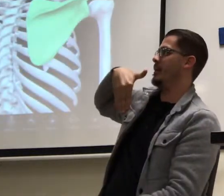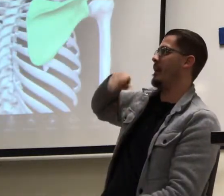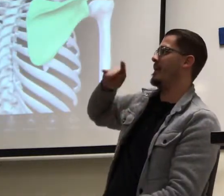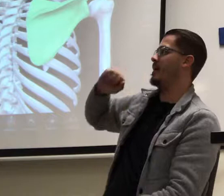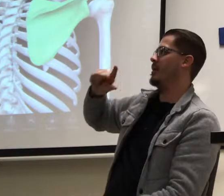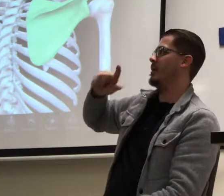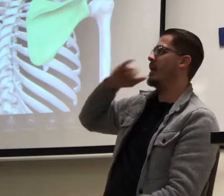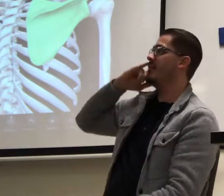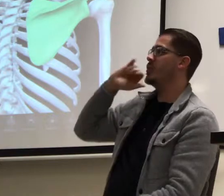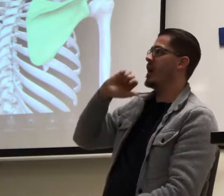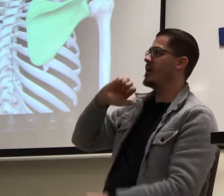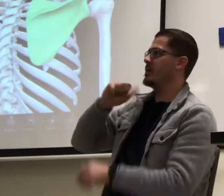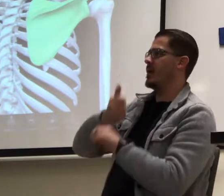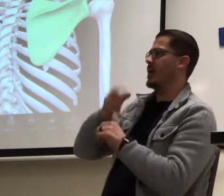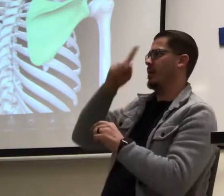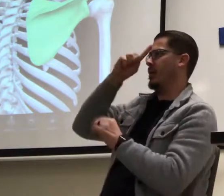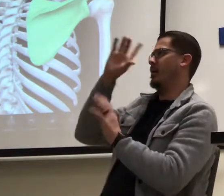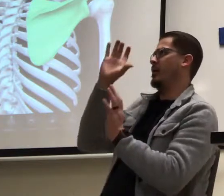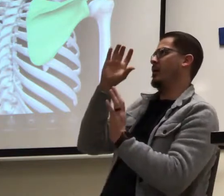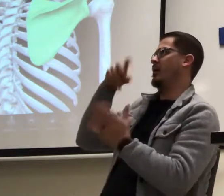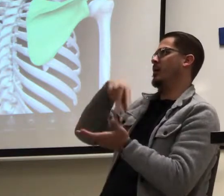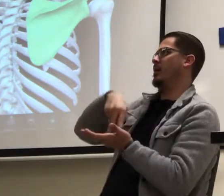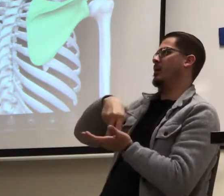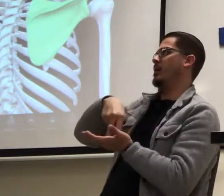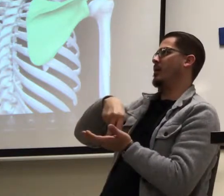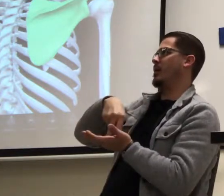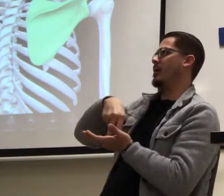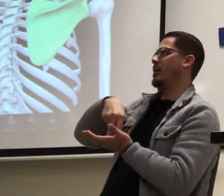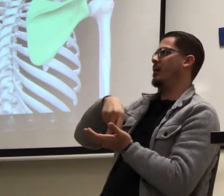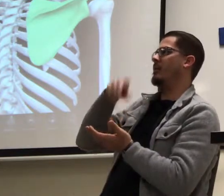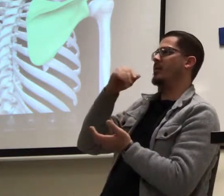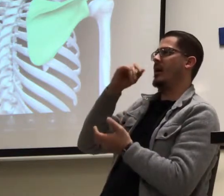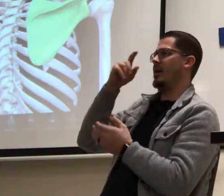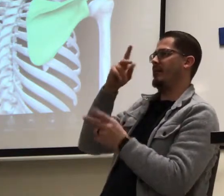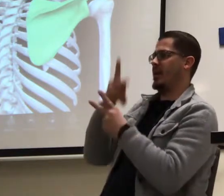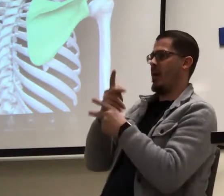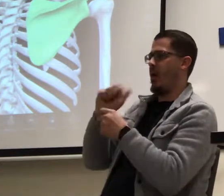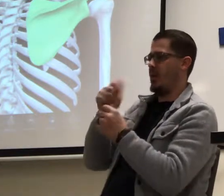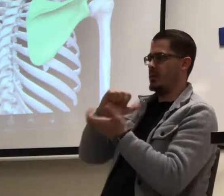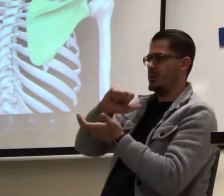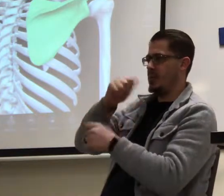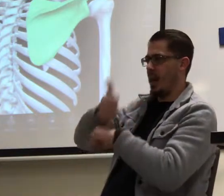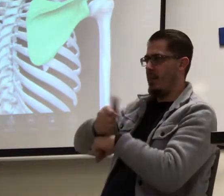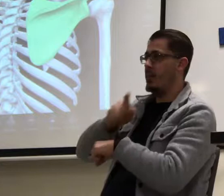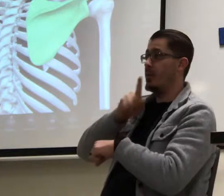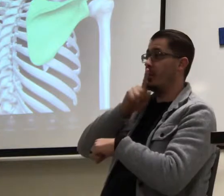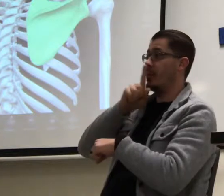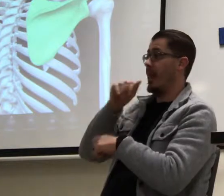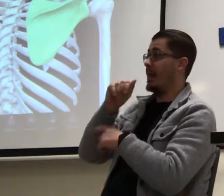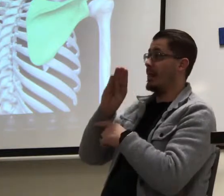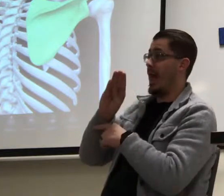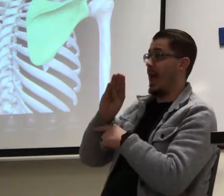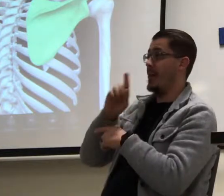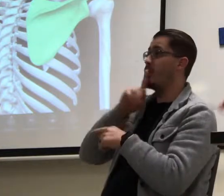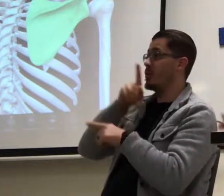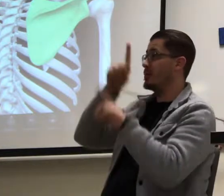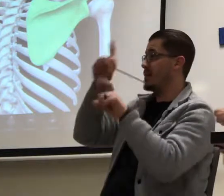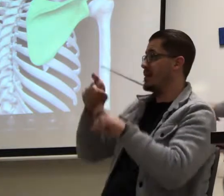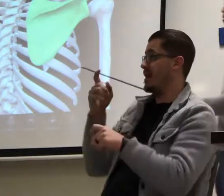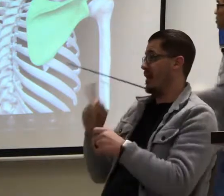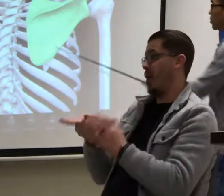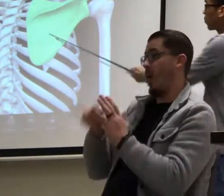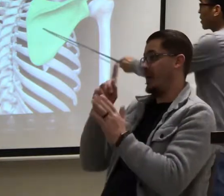If you can orient yourself, you're off to a good start, especially when you're in lab practical and you have about a minute to identify